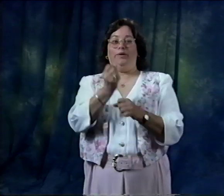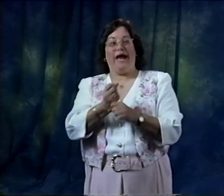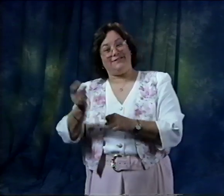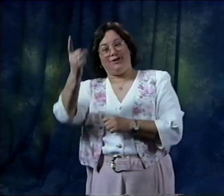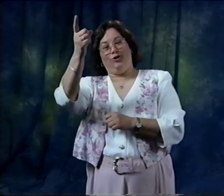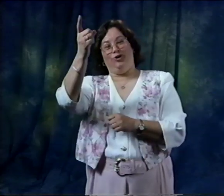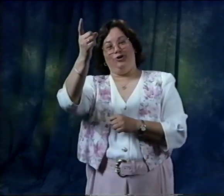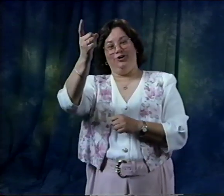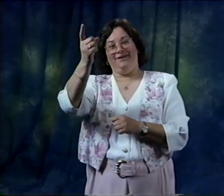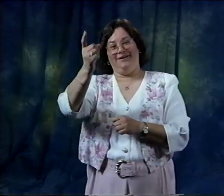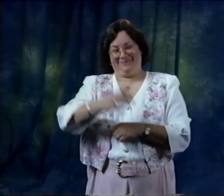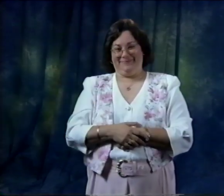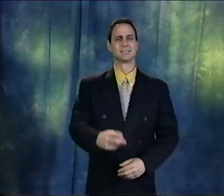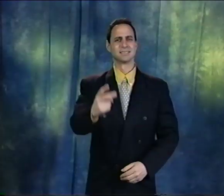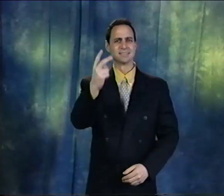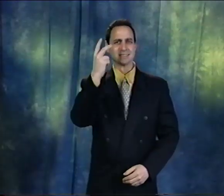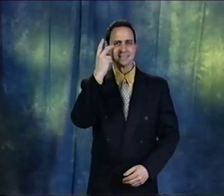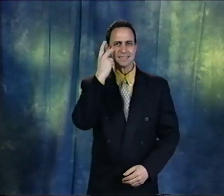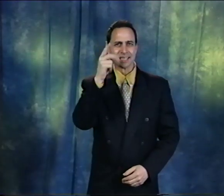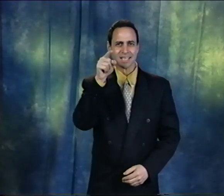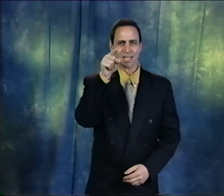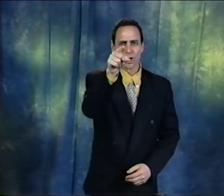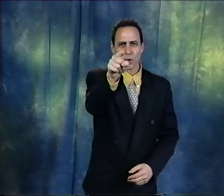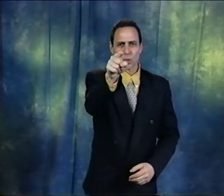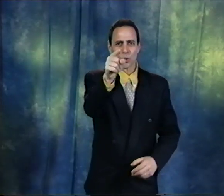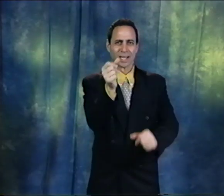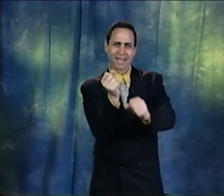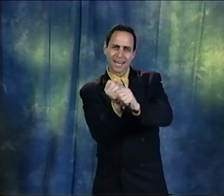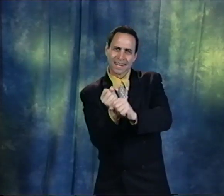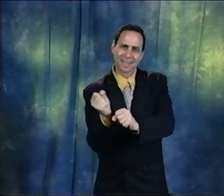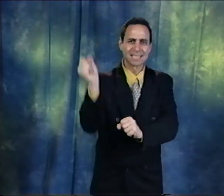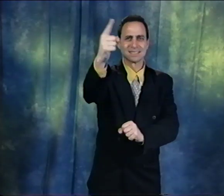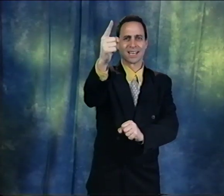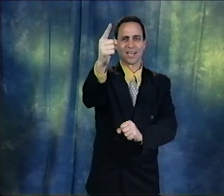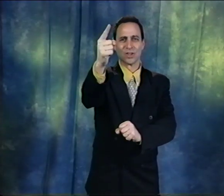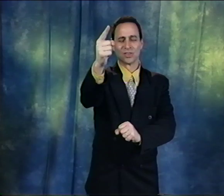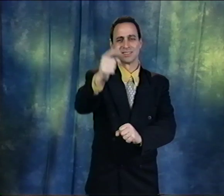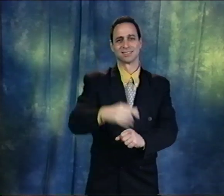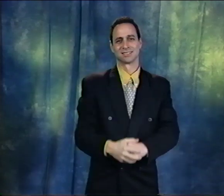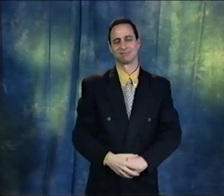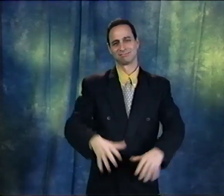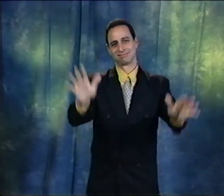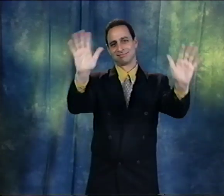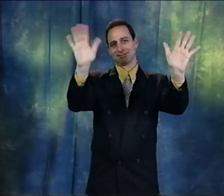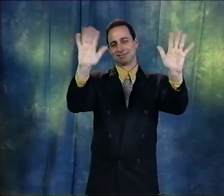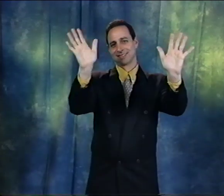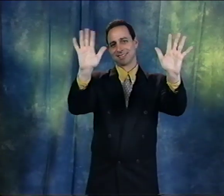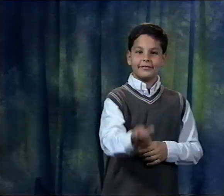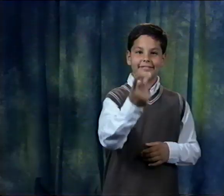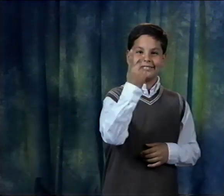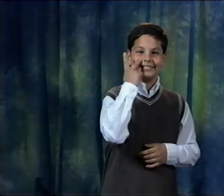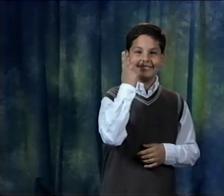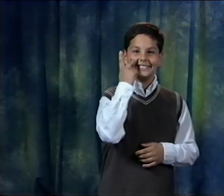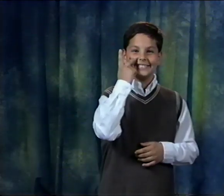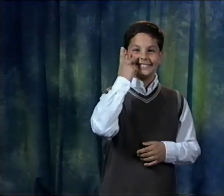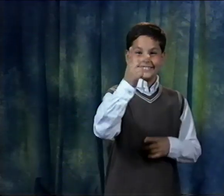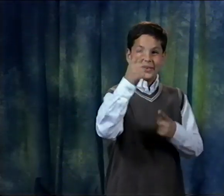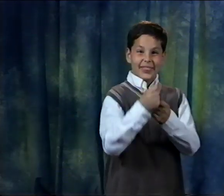See you next year. See you next year. Bye.